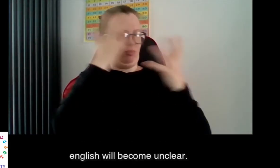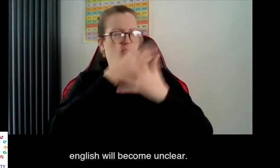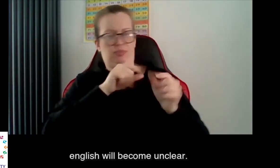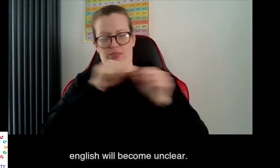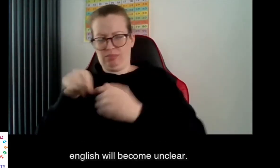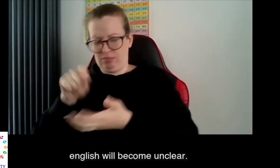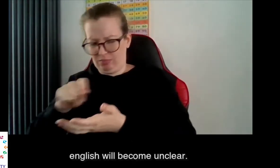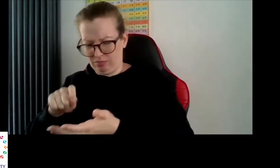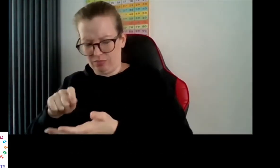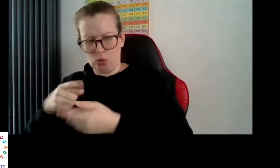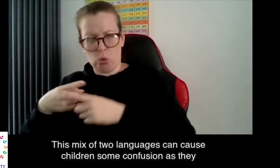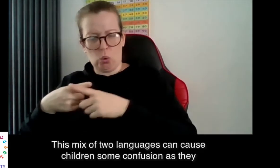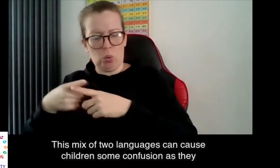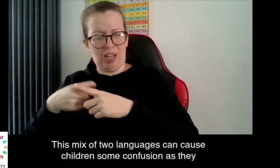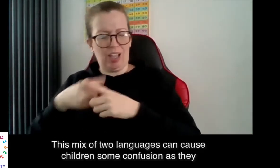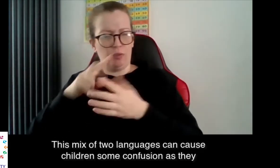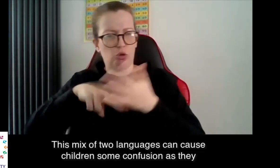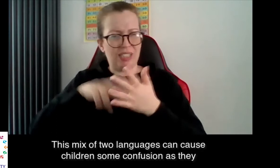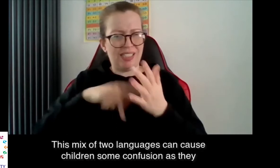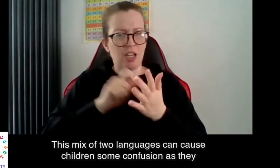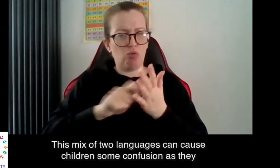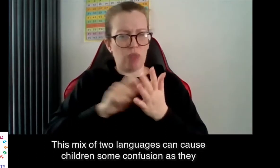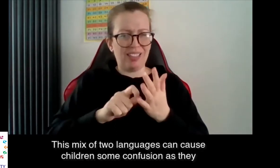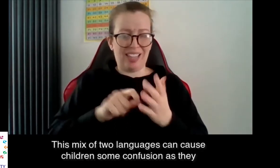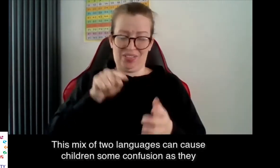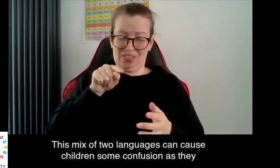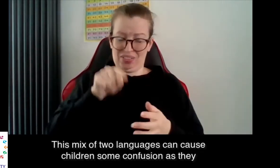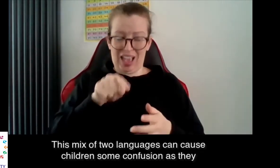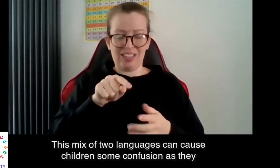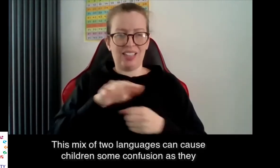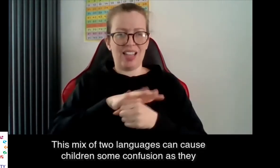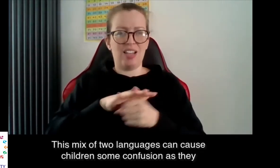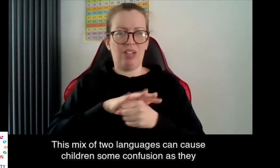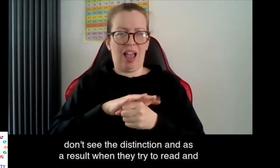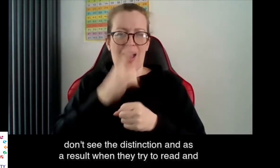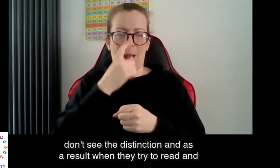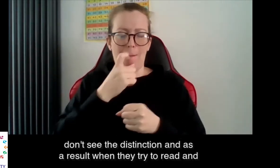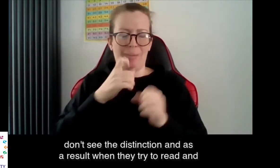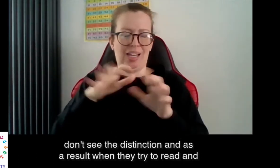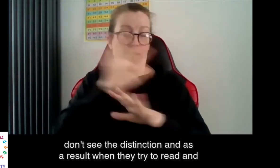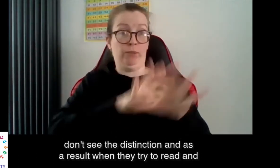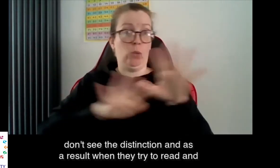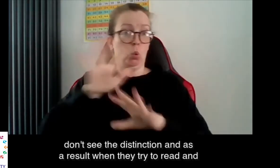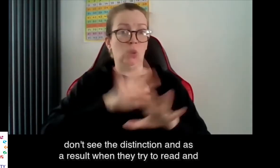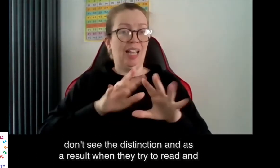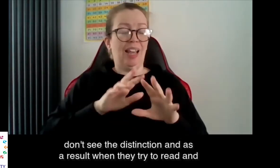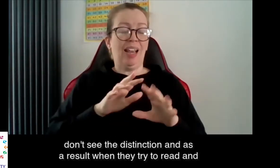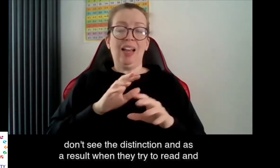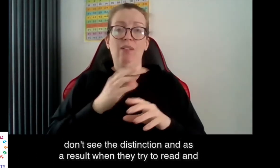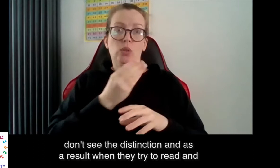become unclear. This mix of two languages can cause children some confusion as they don't see the distinction, and as a result, when they try to